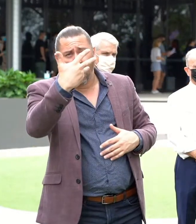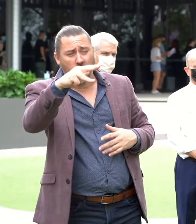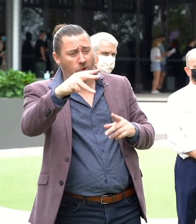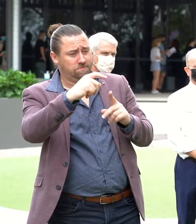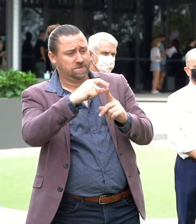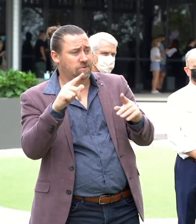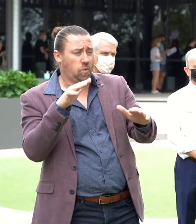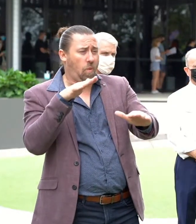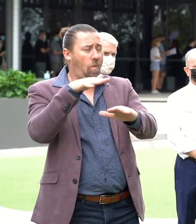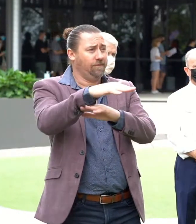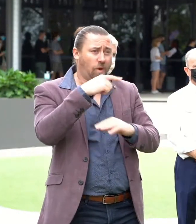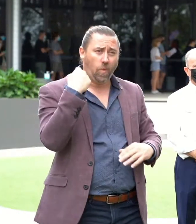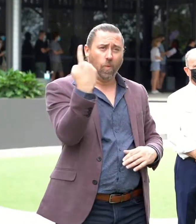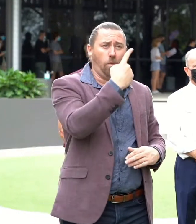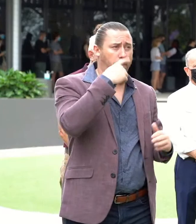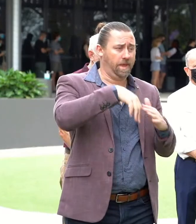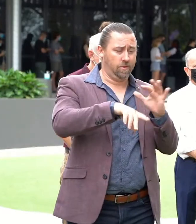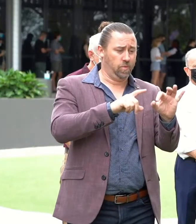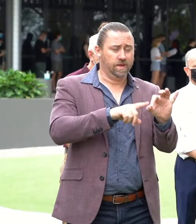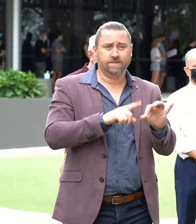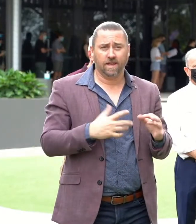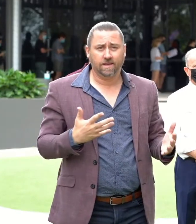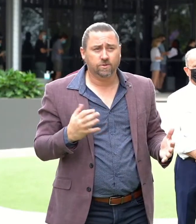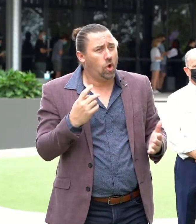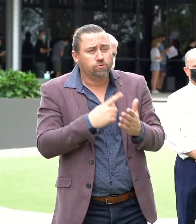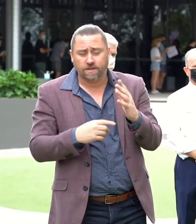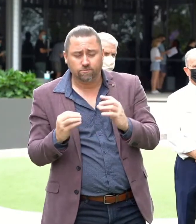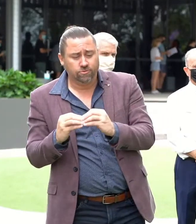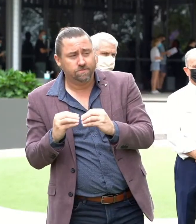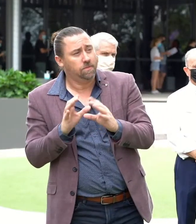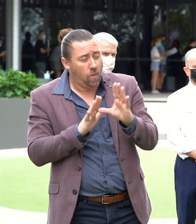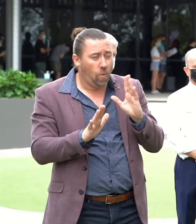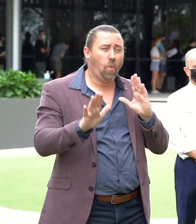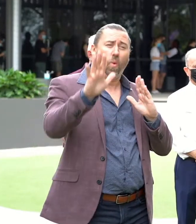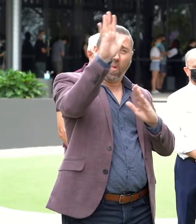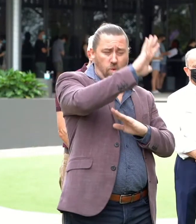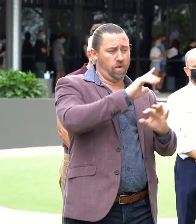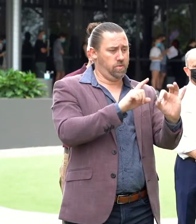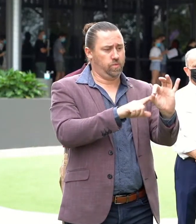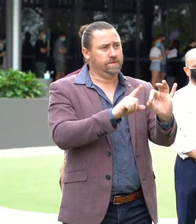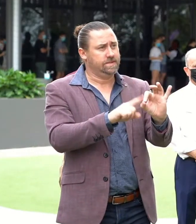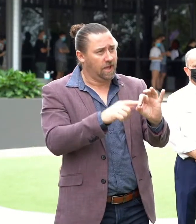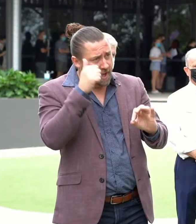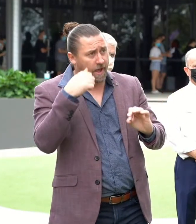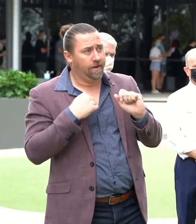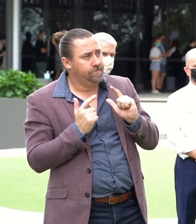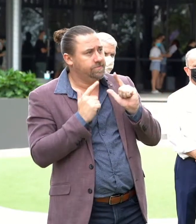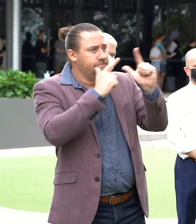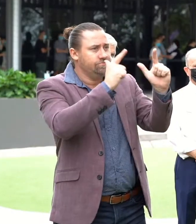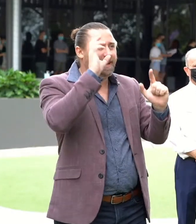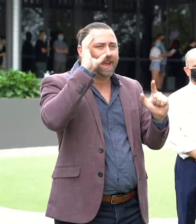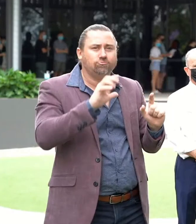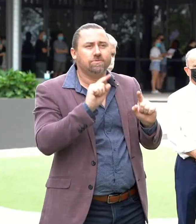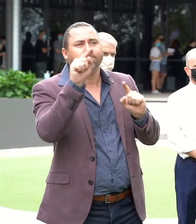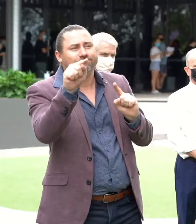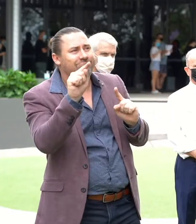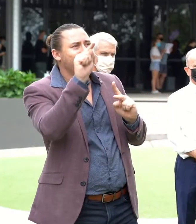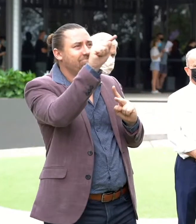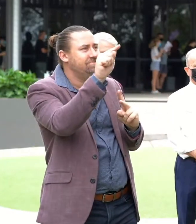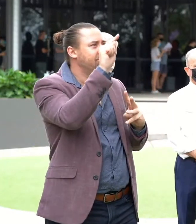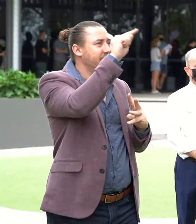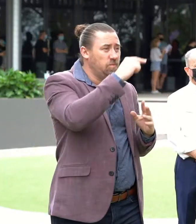vaccination rates, and we were right across the state. We were targeting those areas where there was low vaccination rates, but the message is